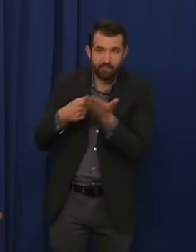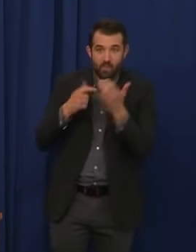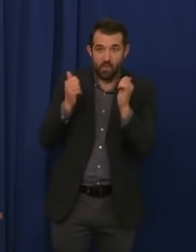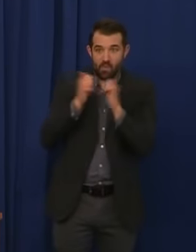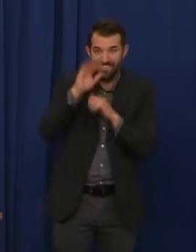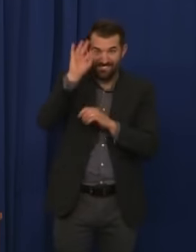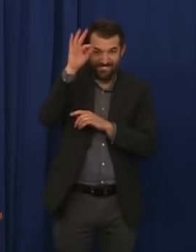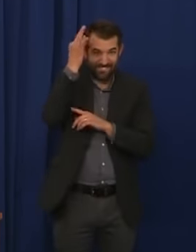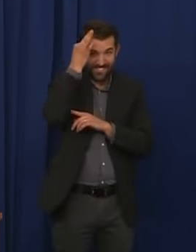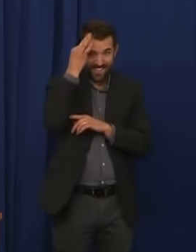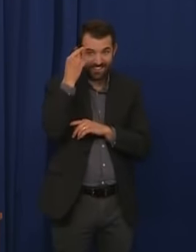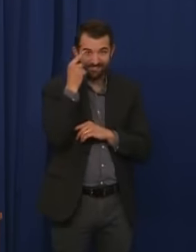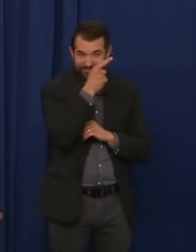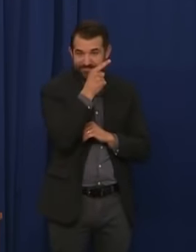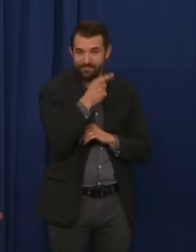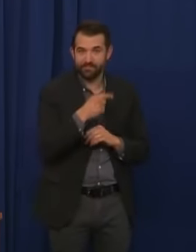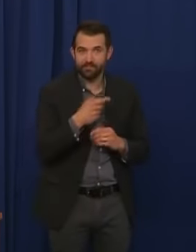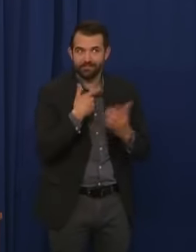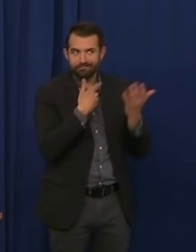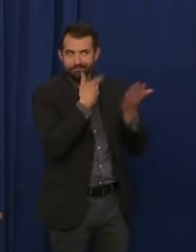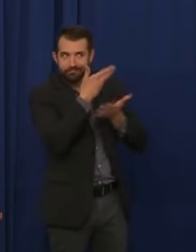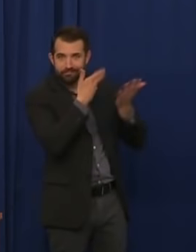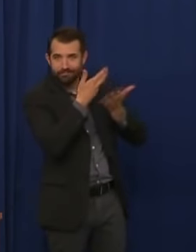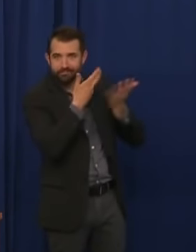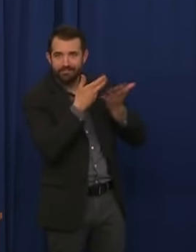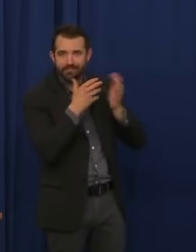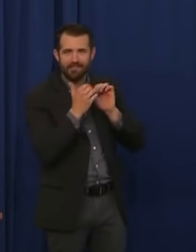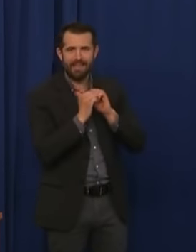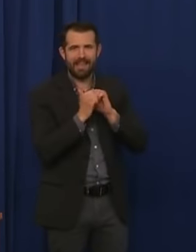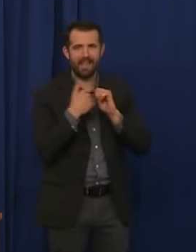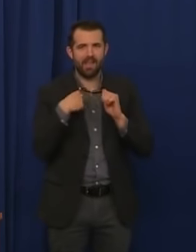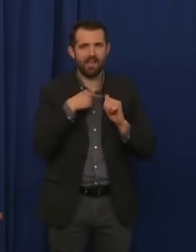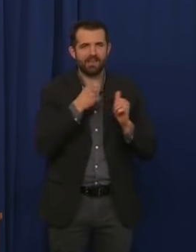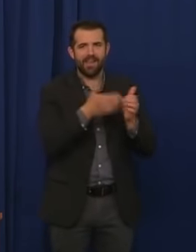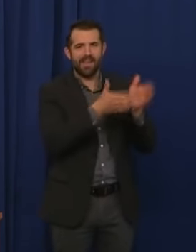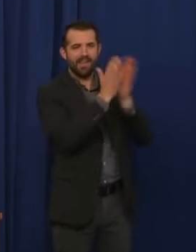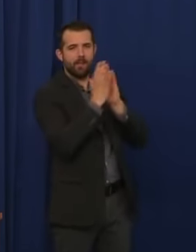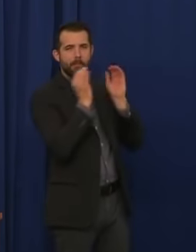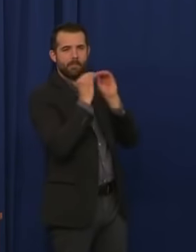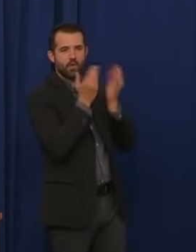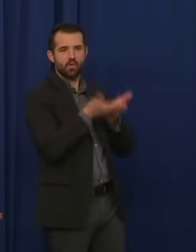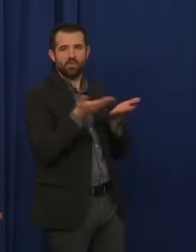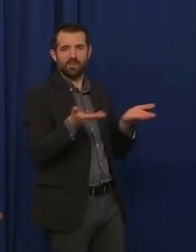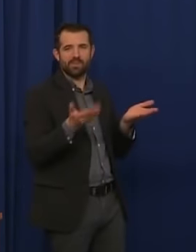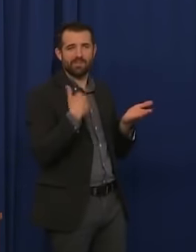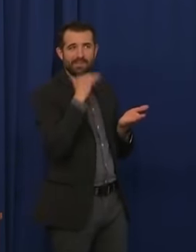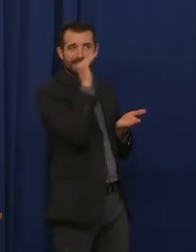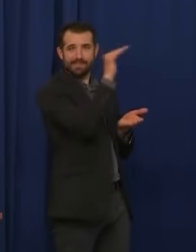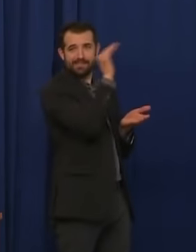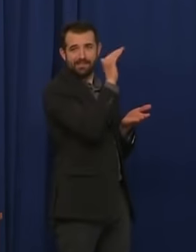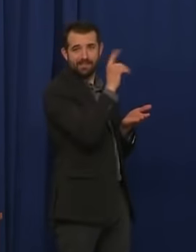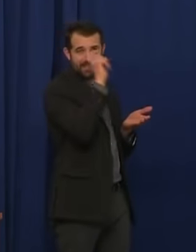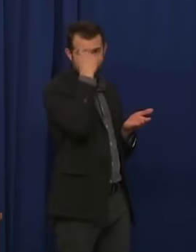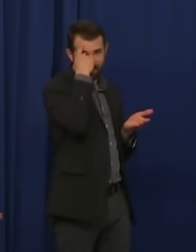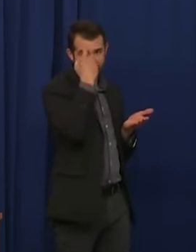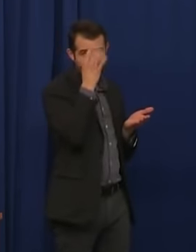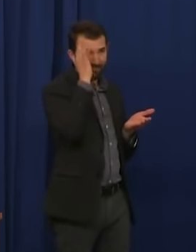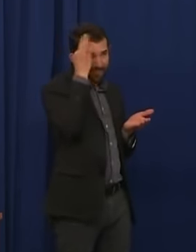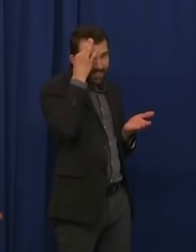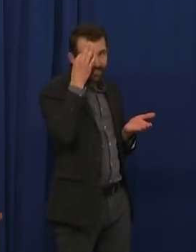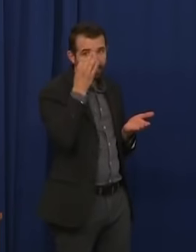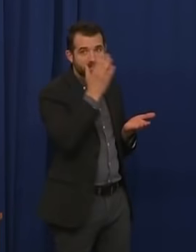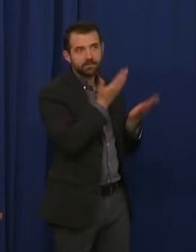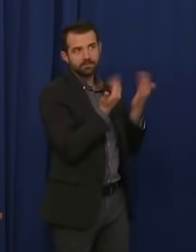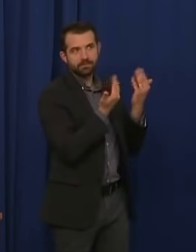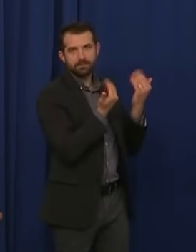to discuss how we can go about asking for more supplies and to probe the federal government on their plans for getting us those